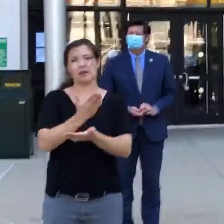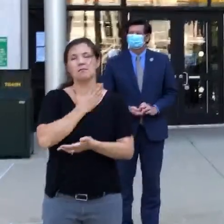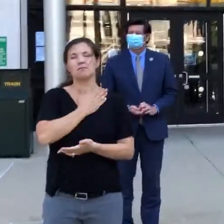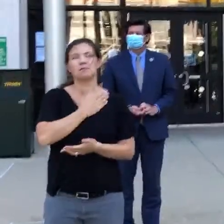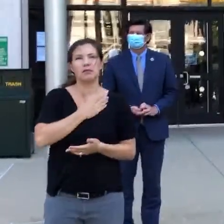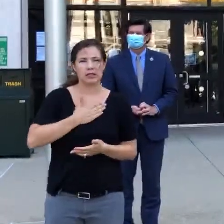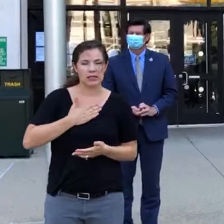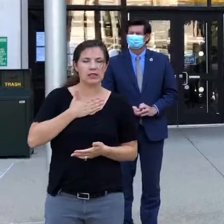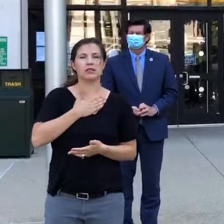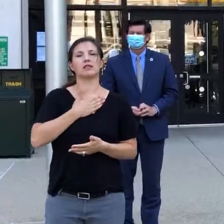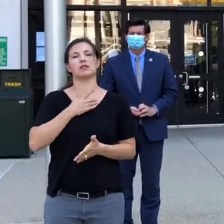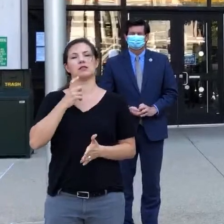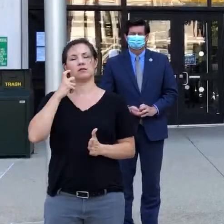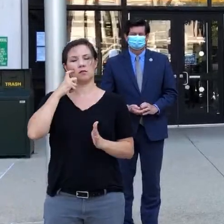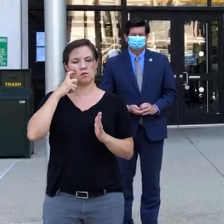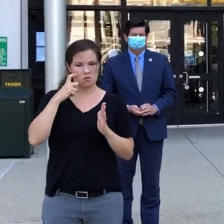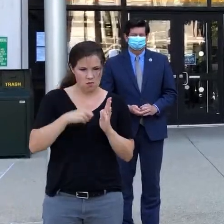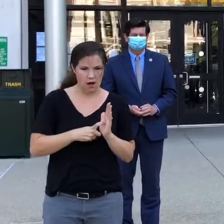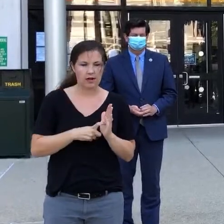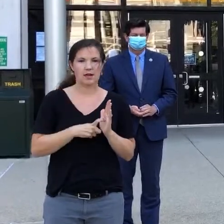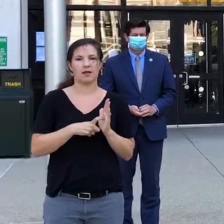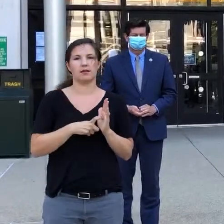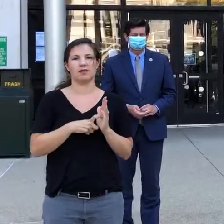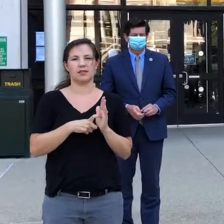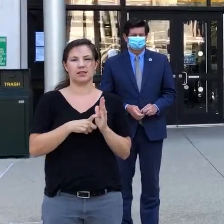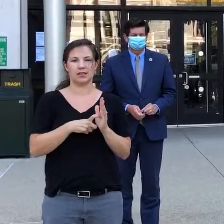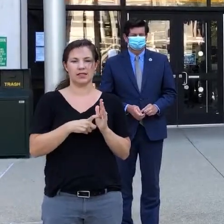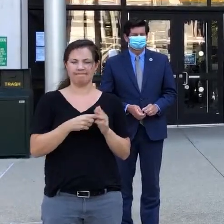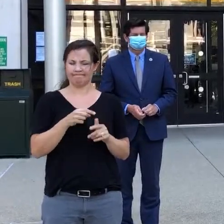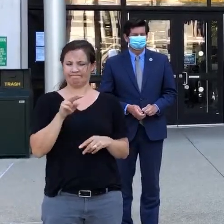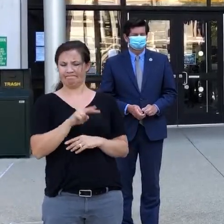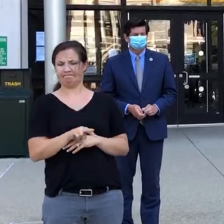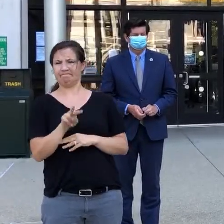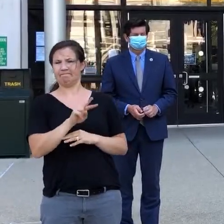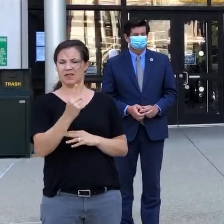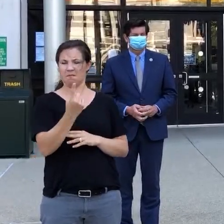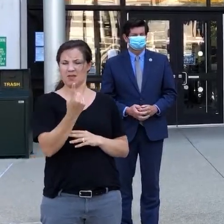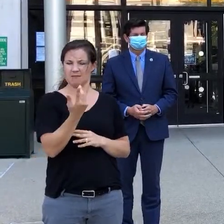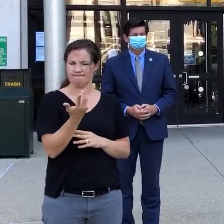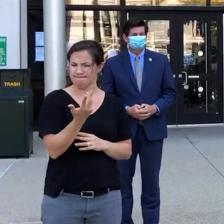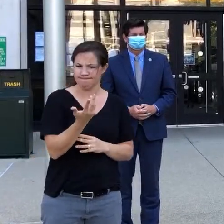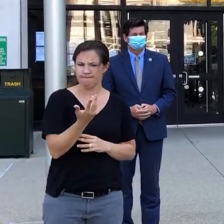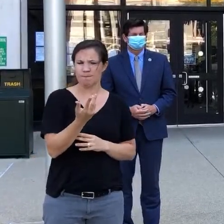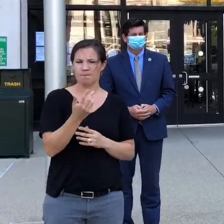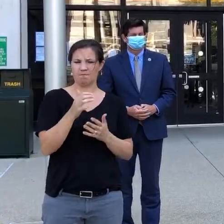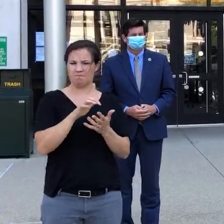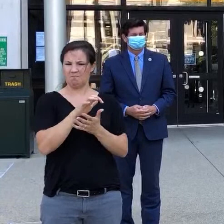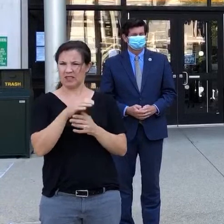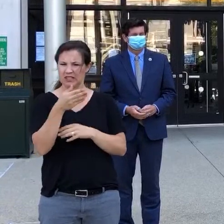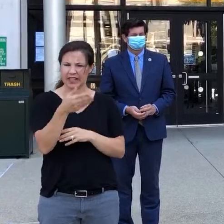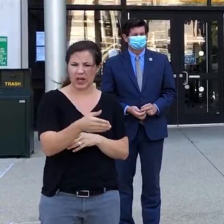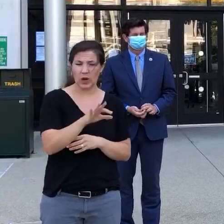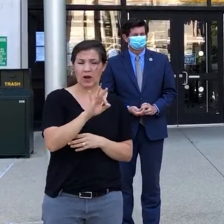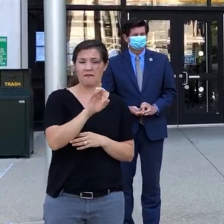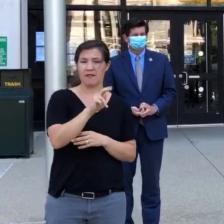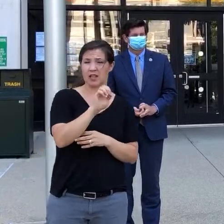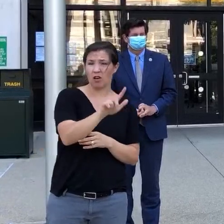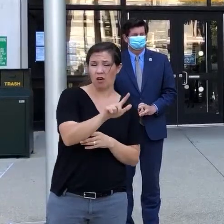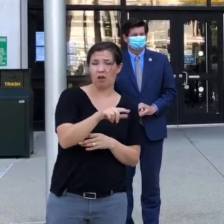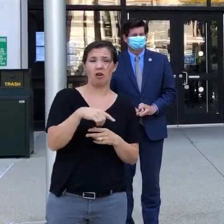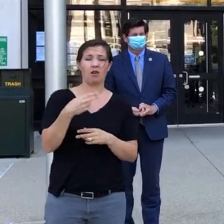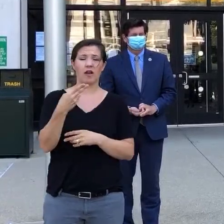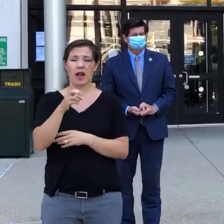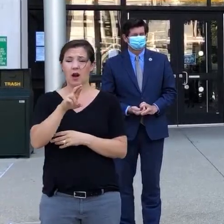please recognize that there may be fentanyl or heroin that is cut in